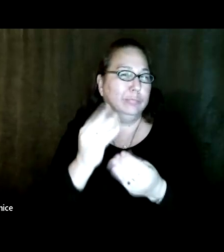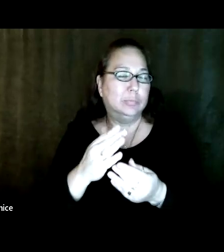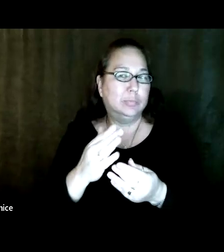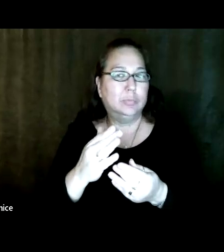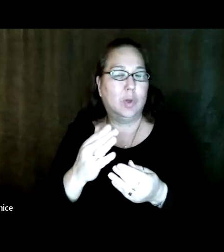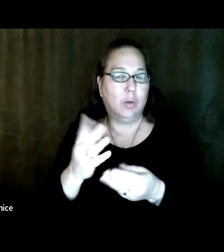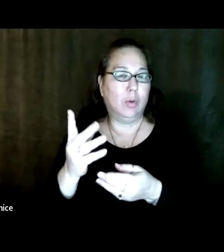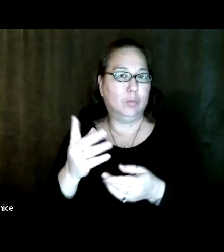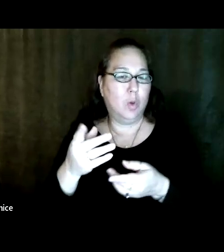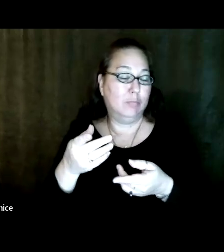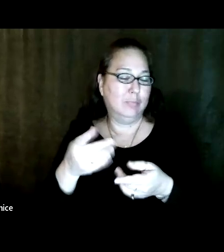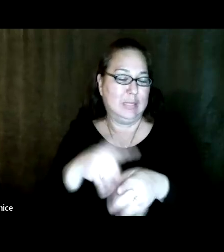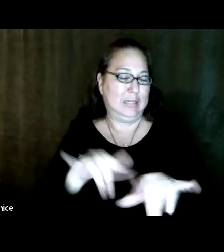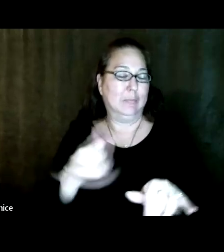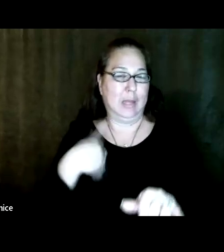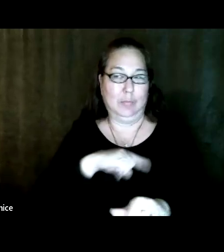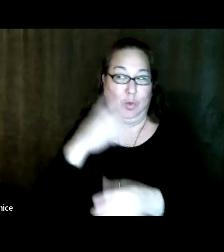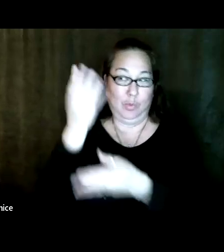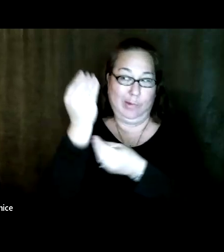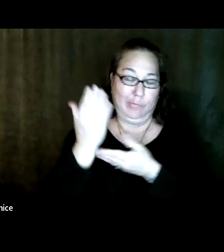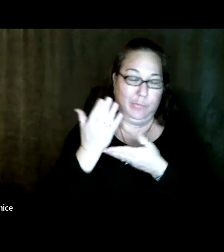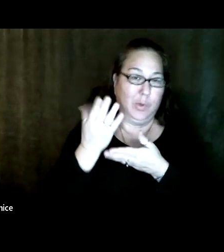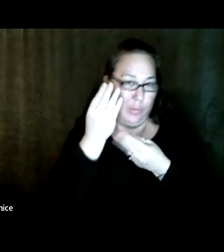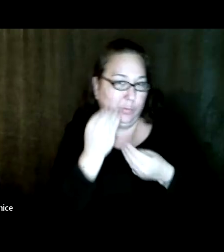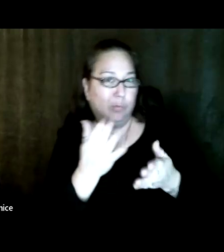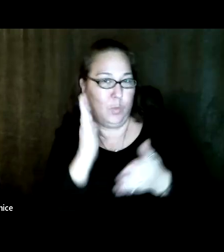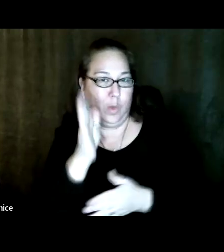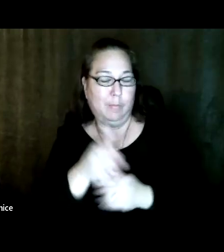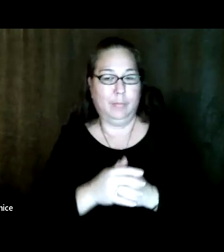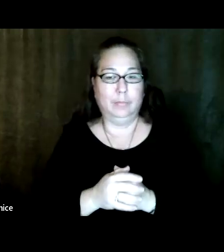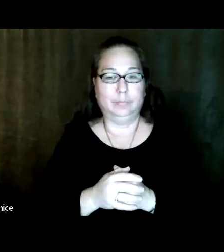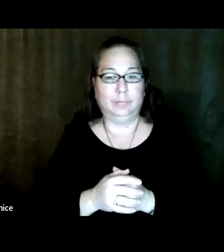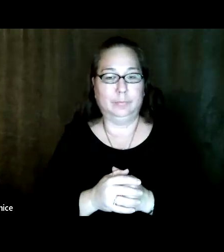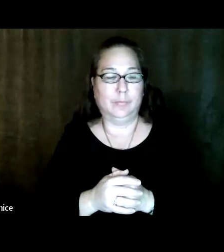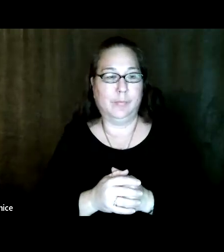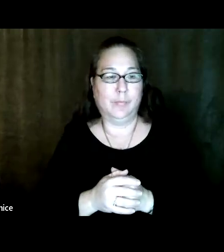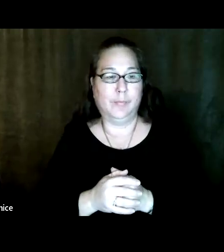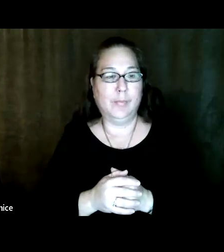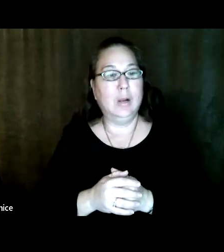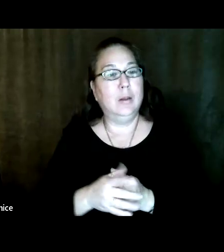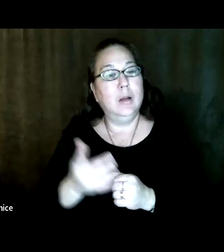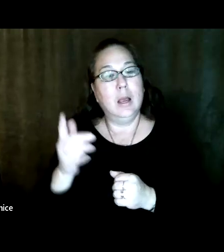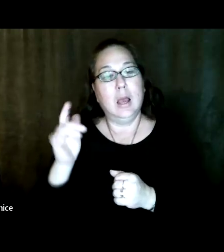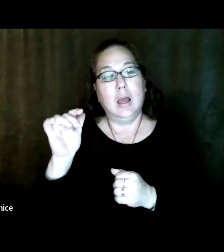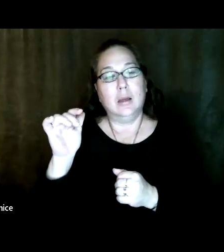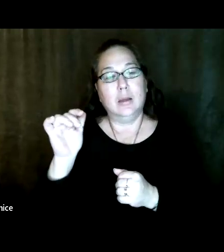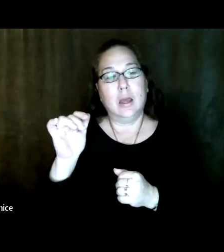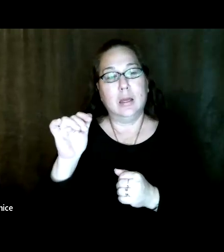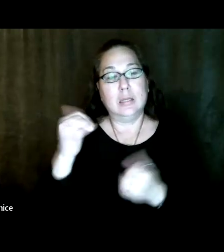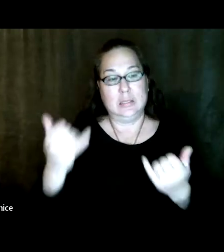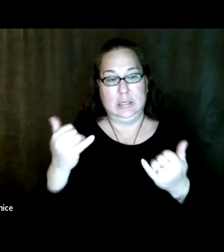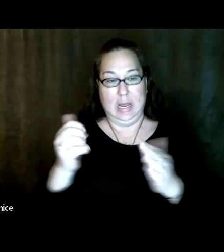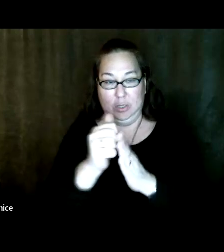available. Tonight's agenda presentation, which is an update on the district's adoption of Mass Core